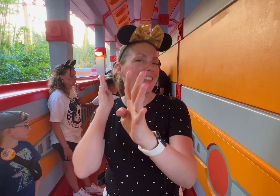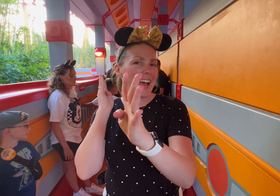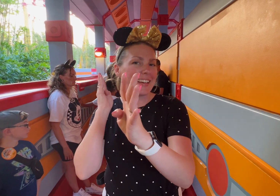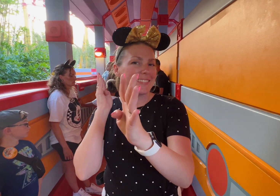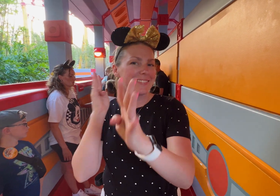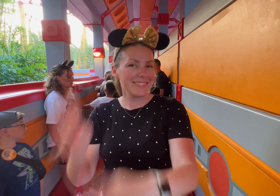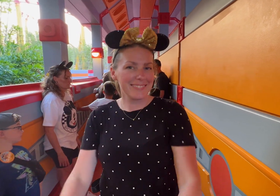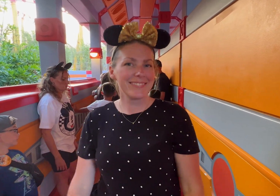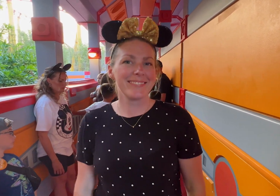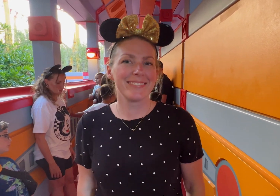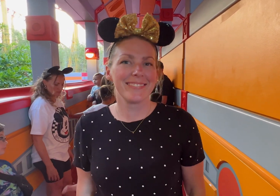Line.